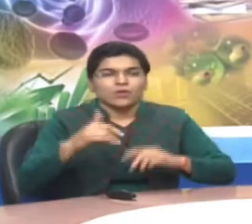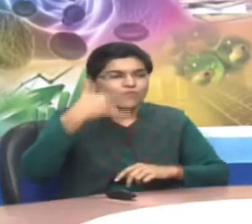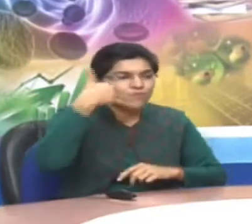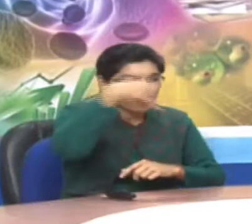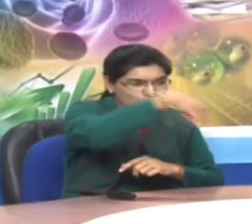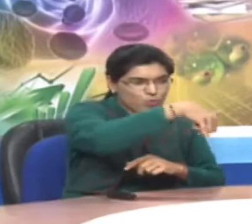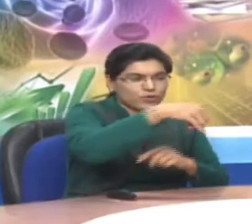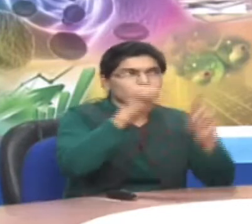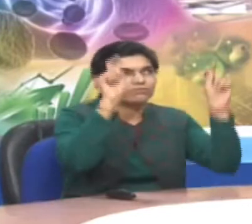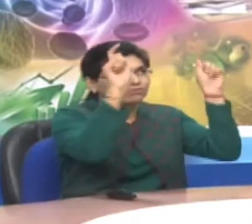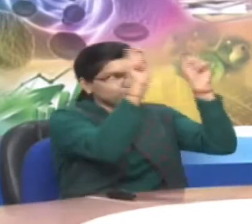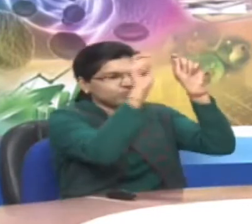entrance right